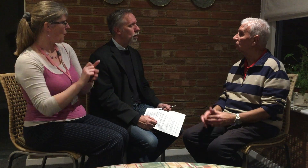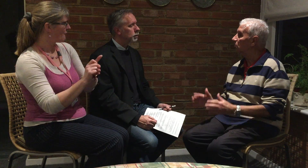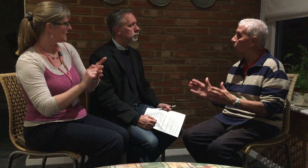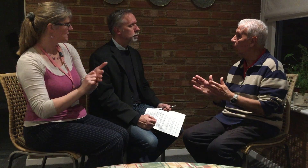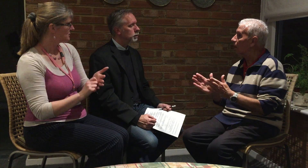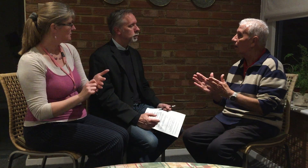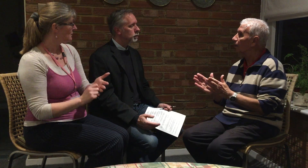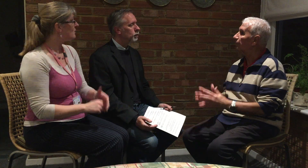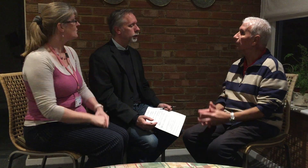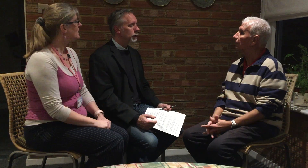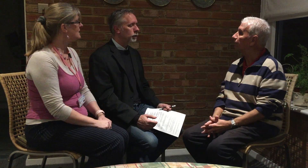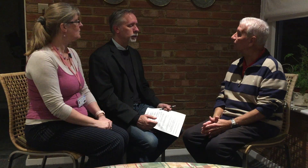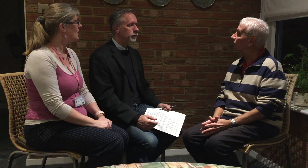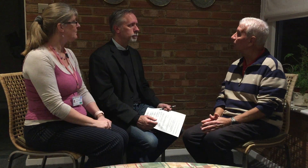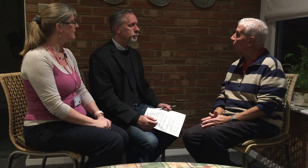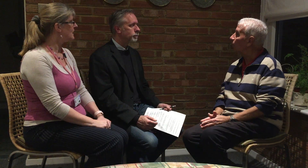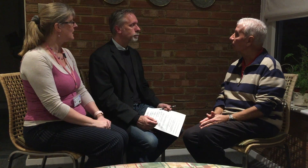are looking after. That's quite a small company then.